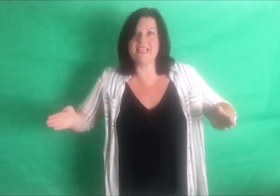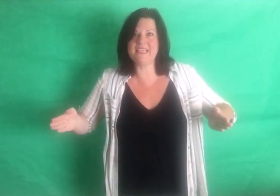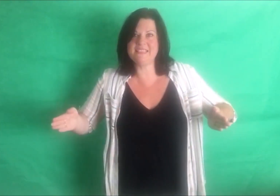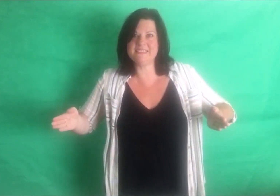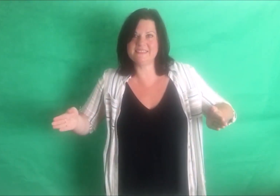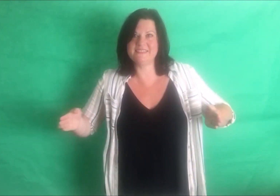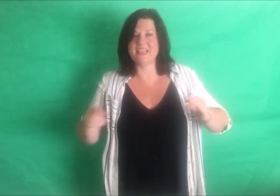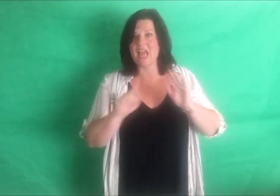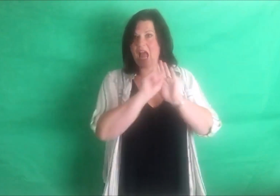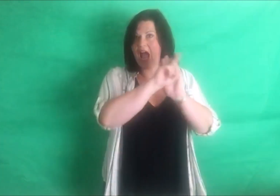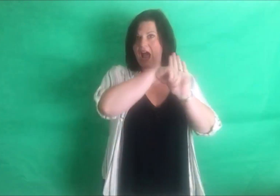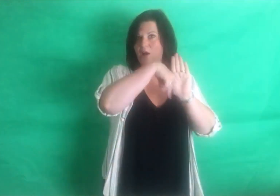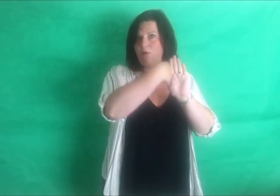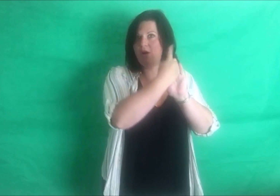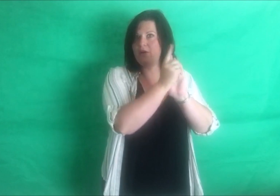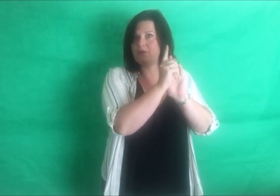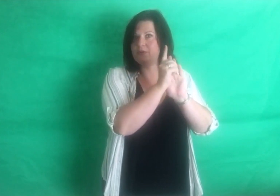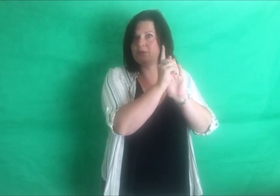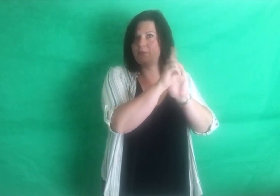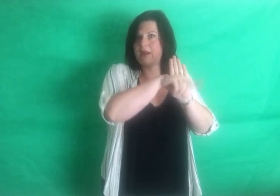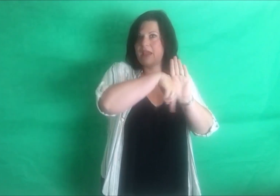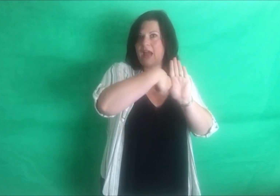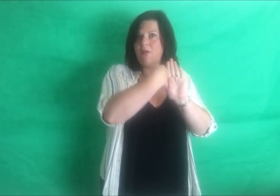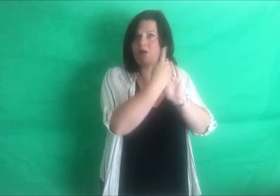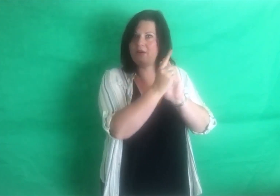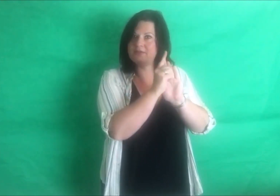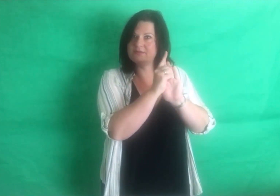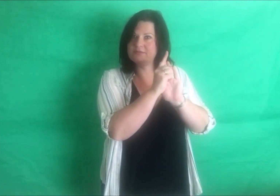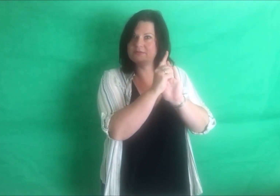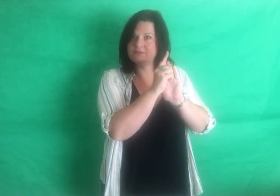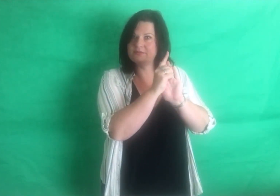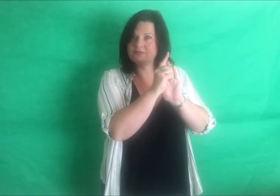fattening hour by hour.